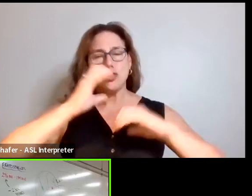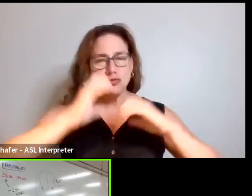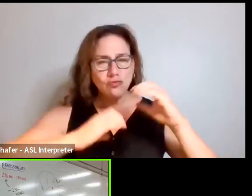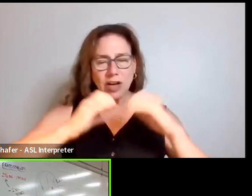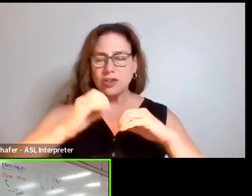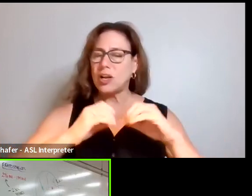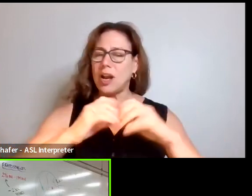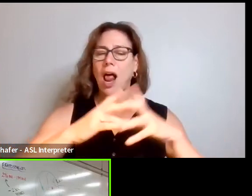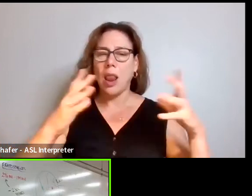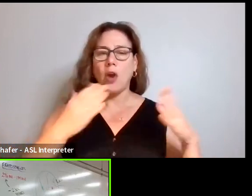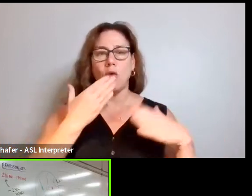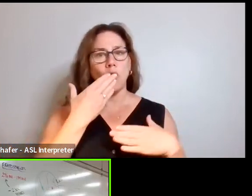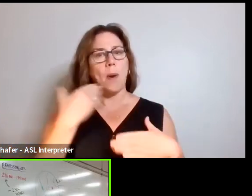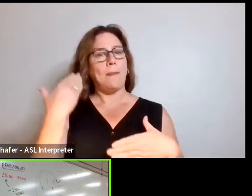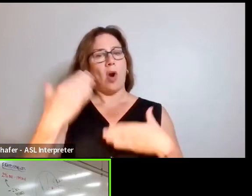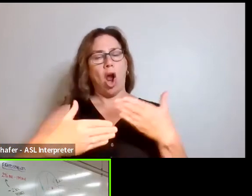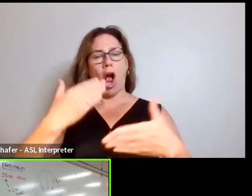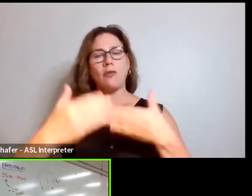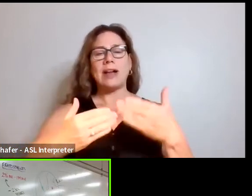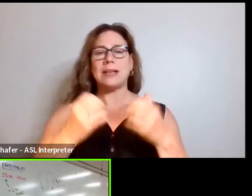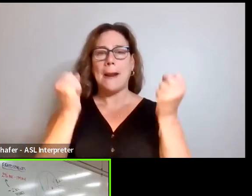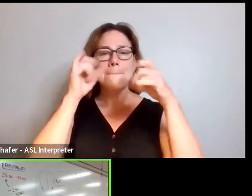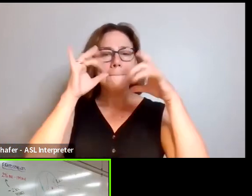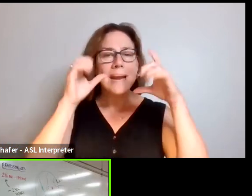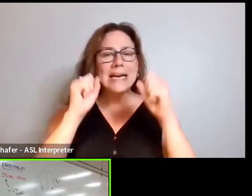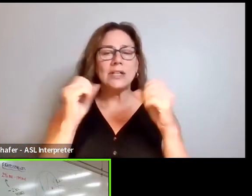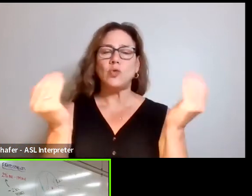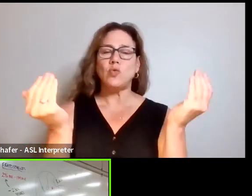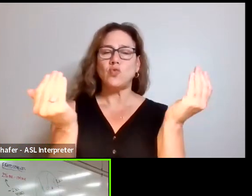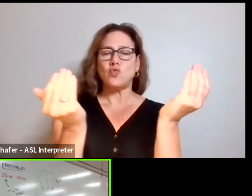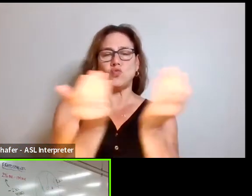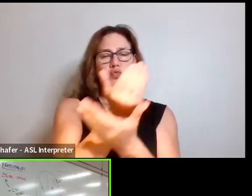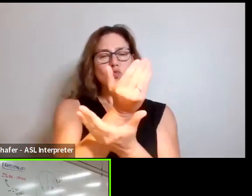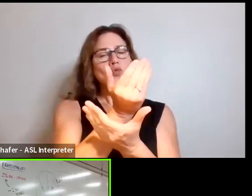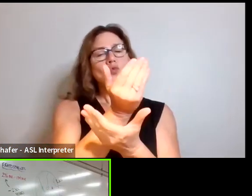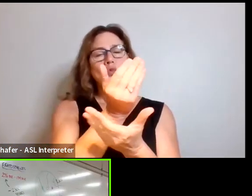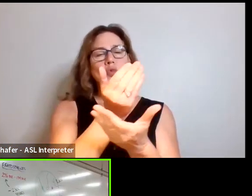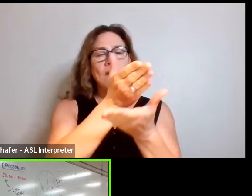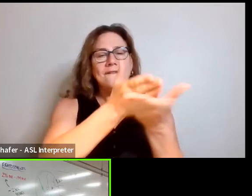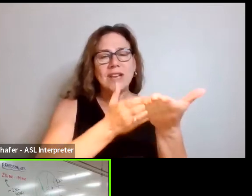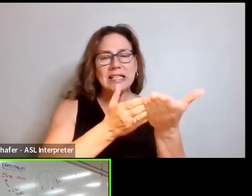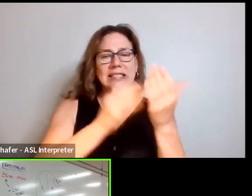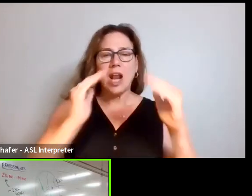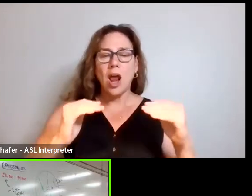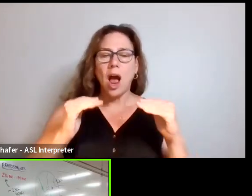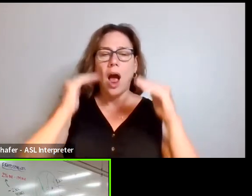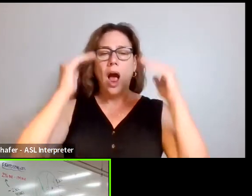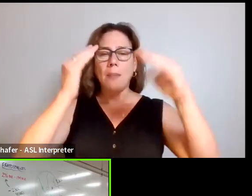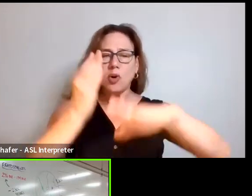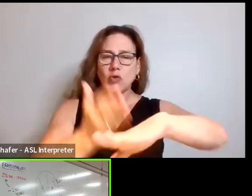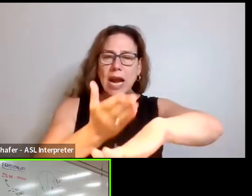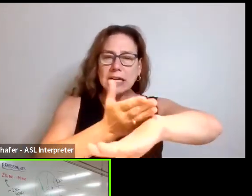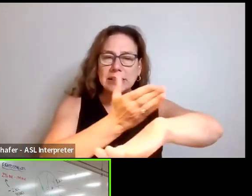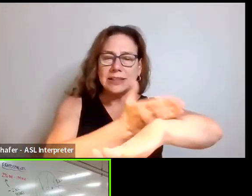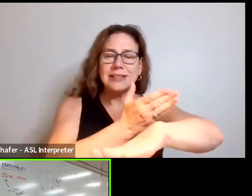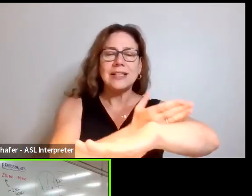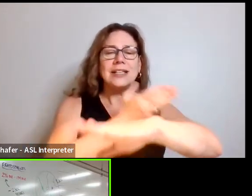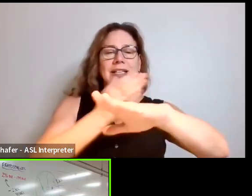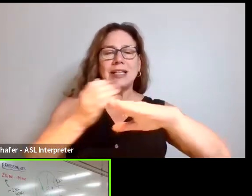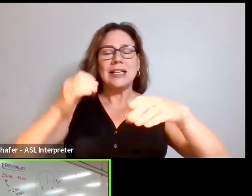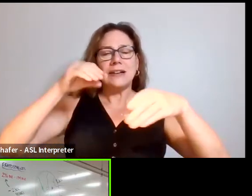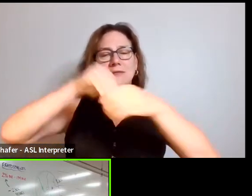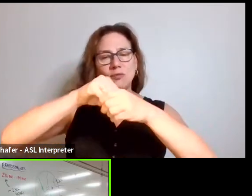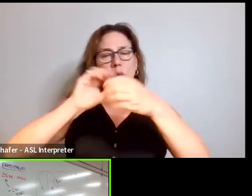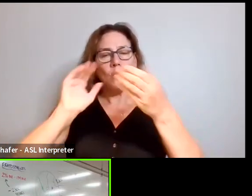and some amazing new features for our schools and upgrades to our schools. But as always, things